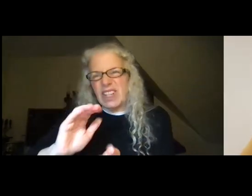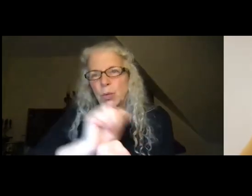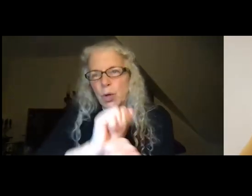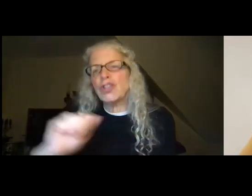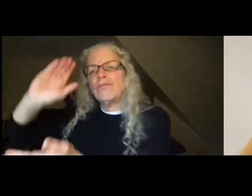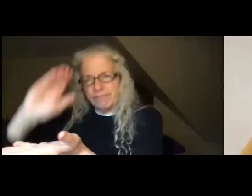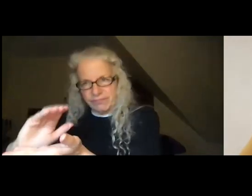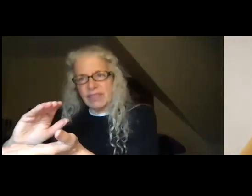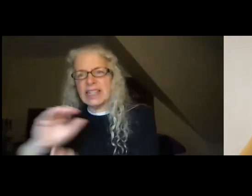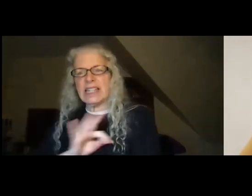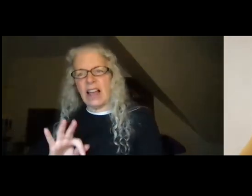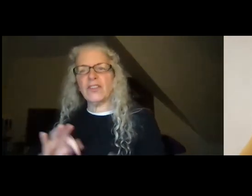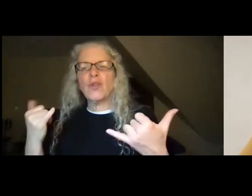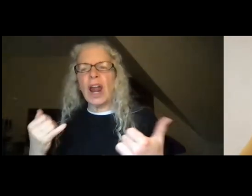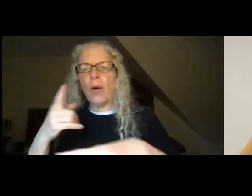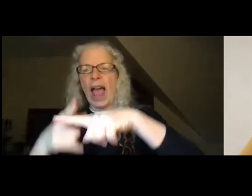half.